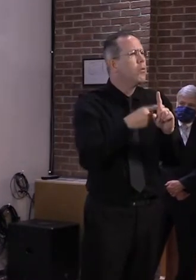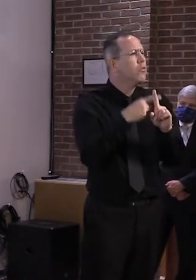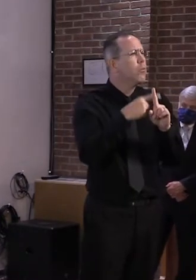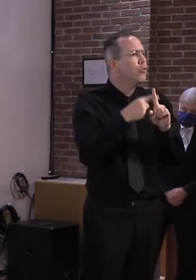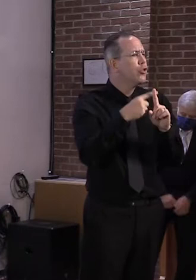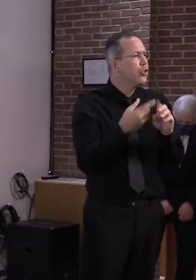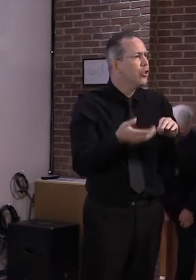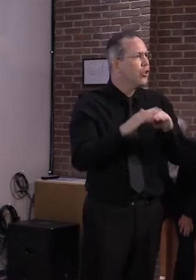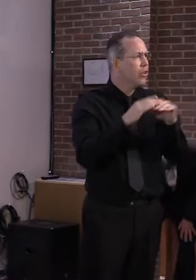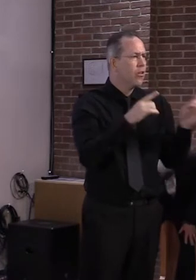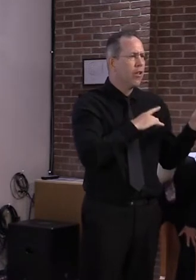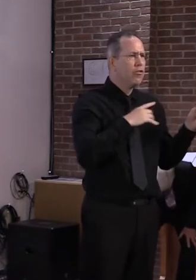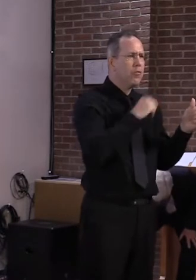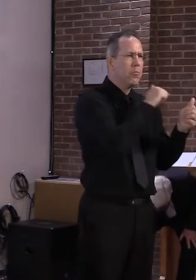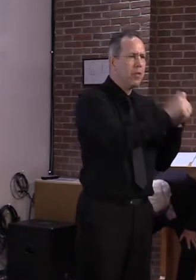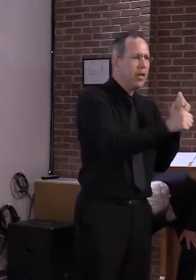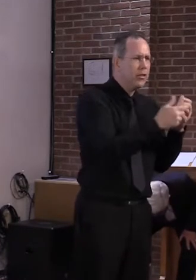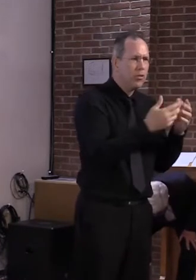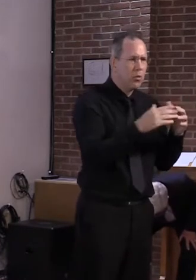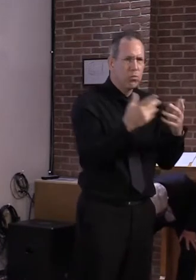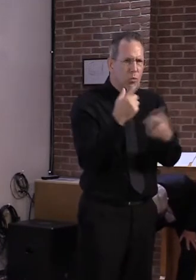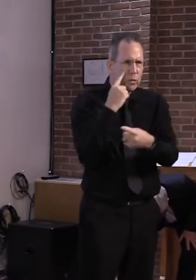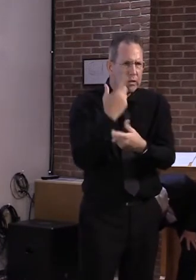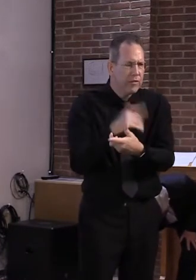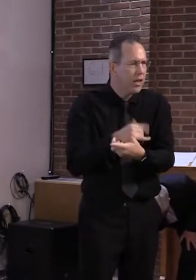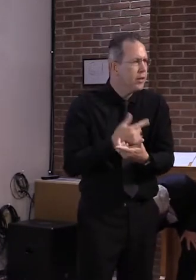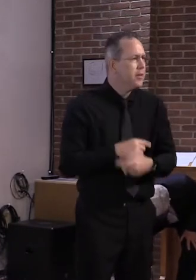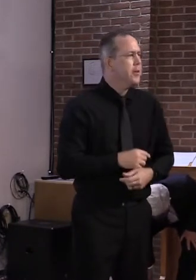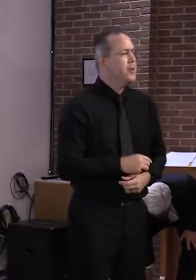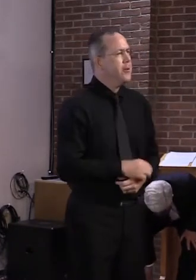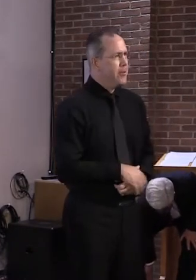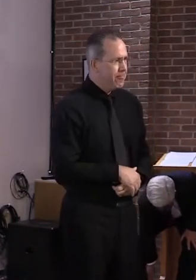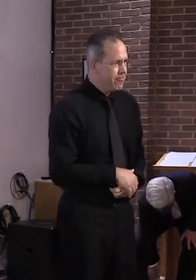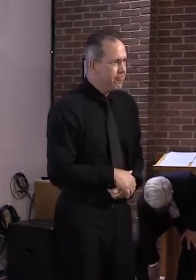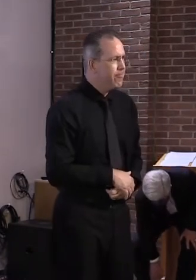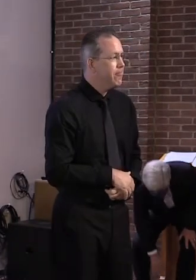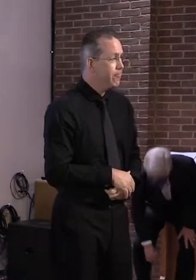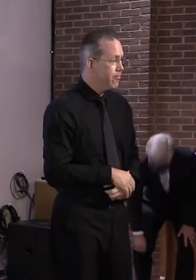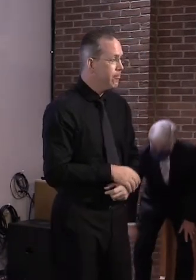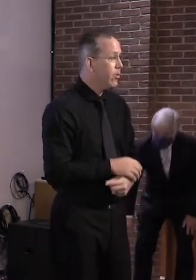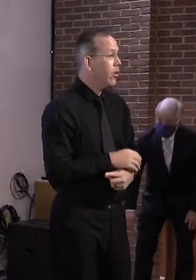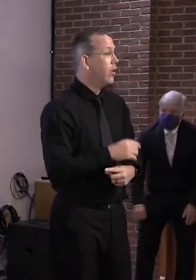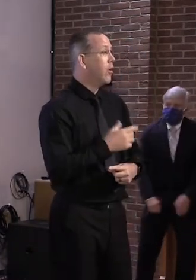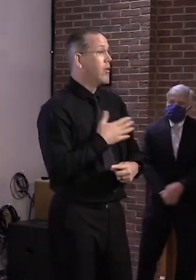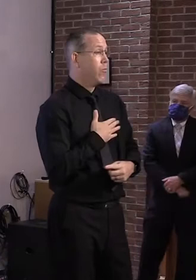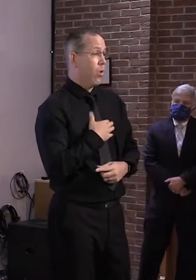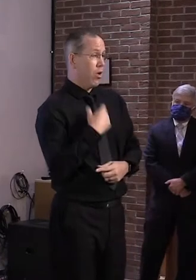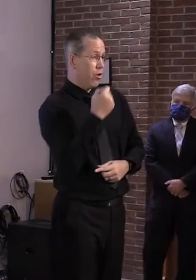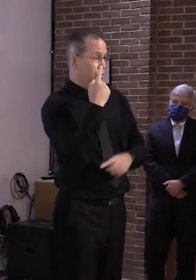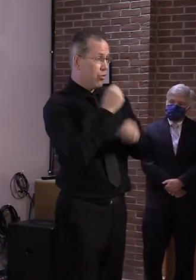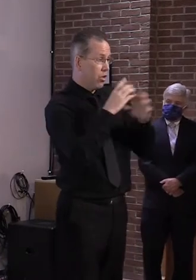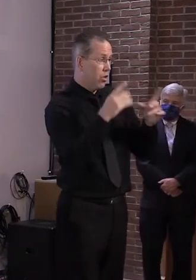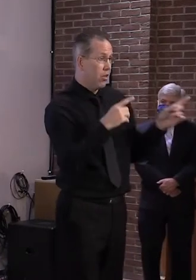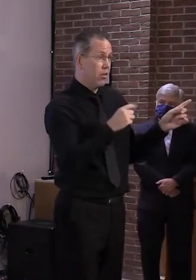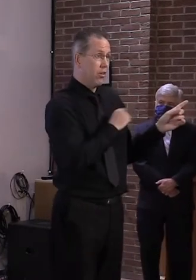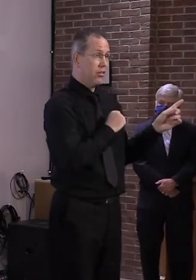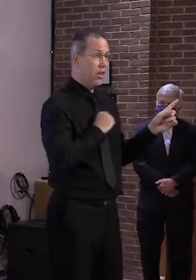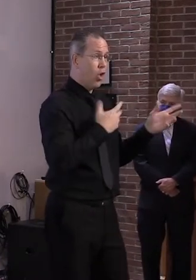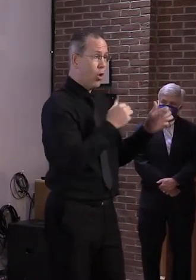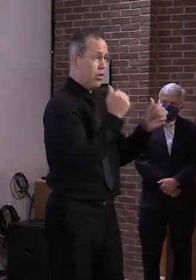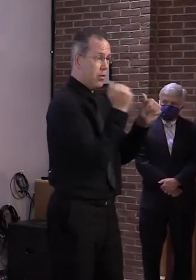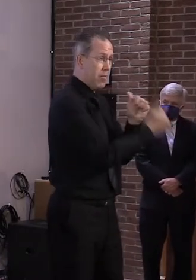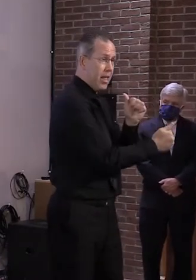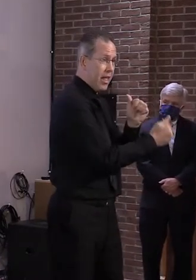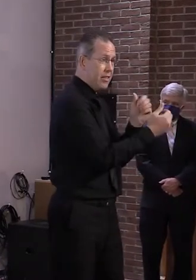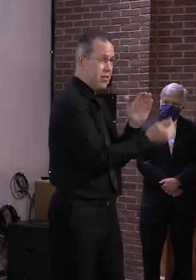again, that's an initiative that passed the Senate, I understand, last night. And now it's being sent back to the